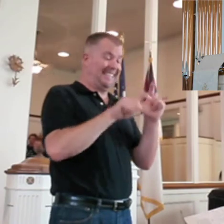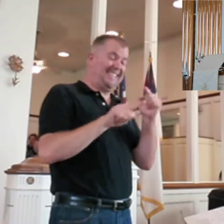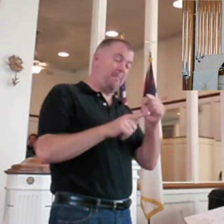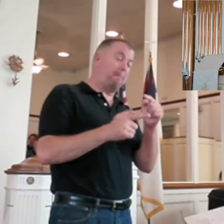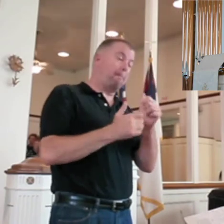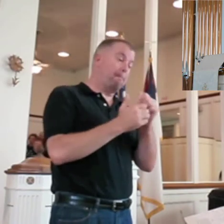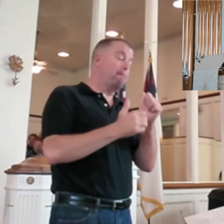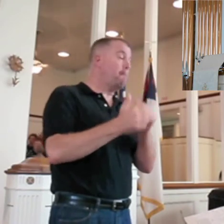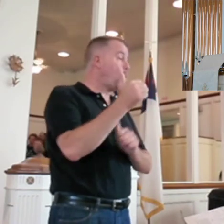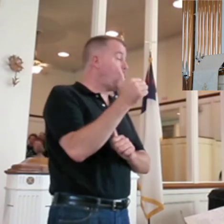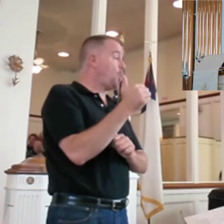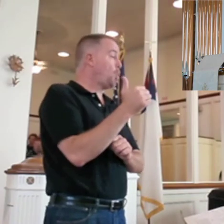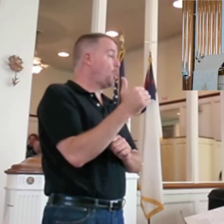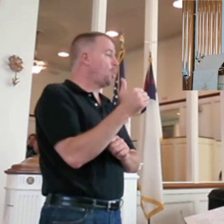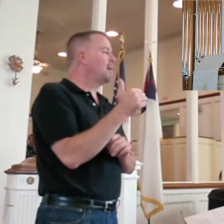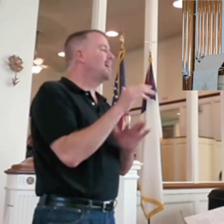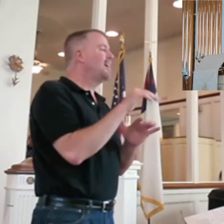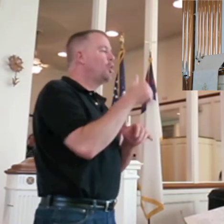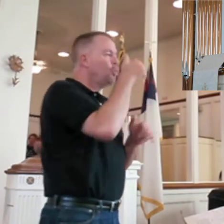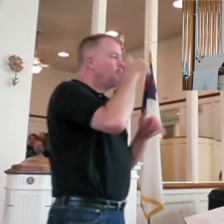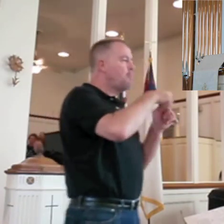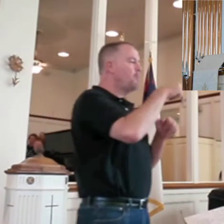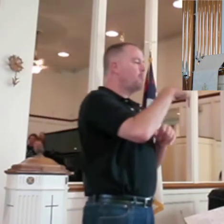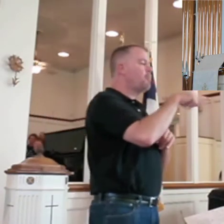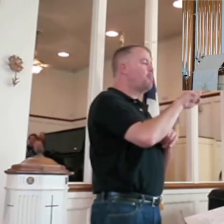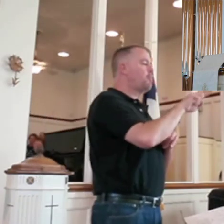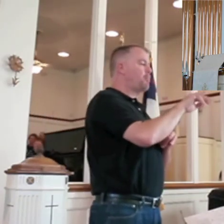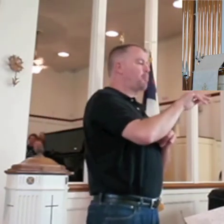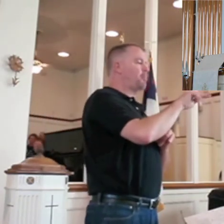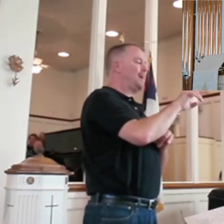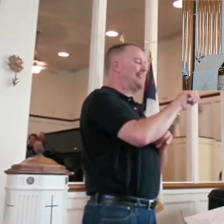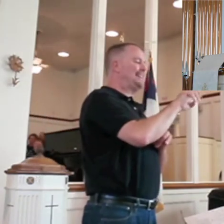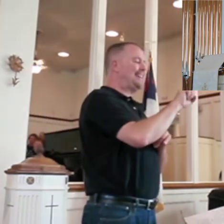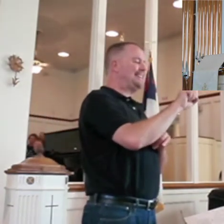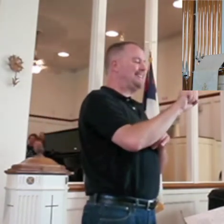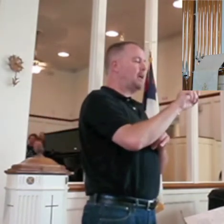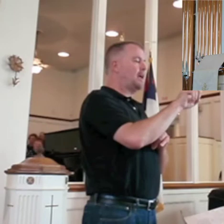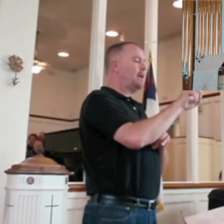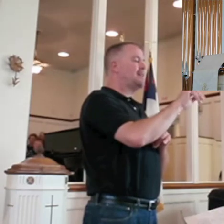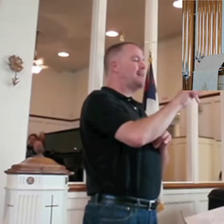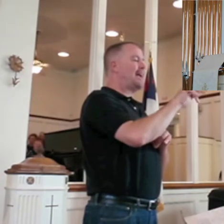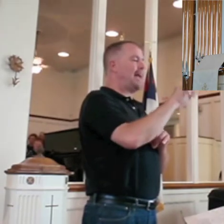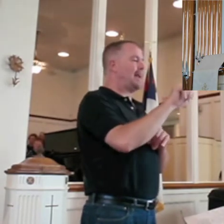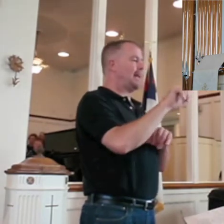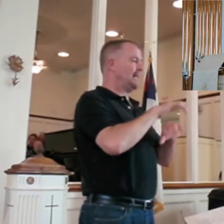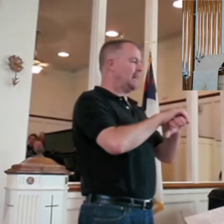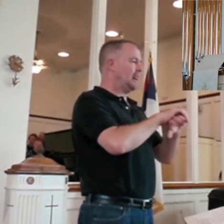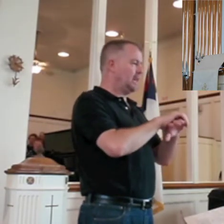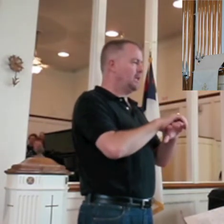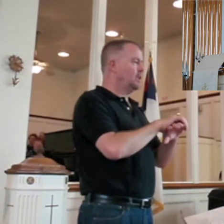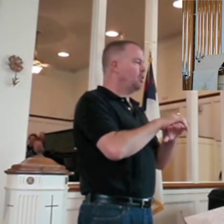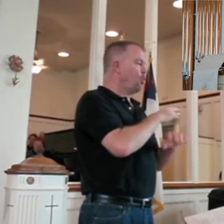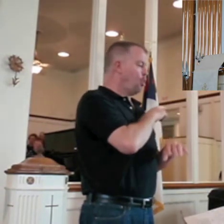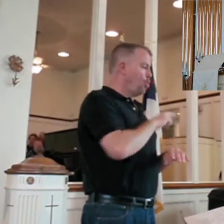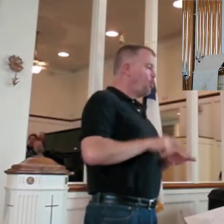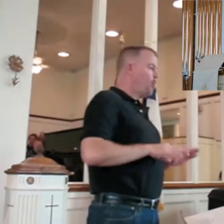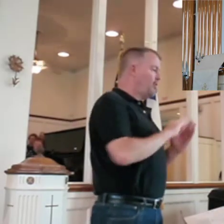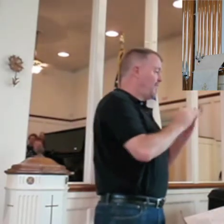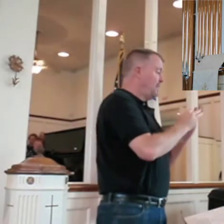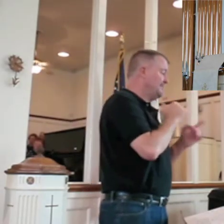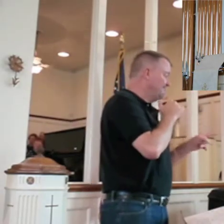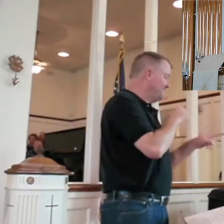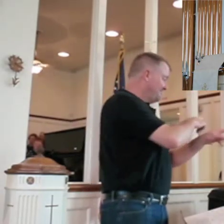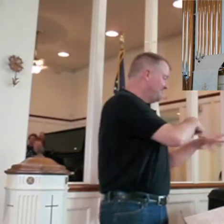need. You know, what people loved about Princess Diana, what the royal family couldn't